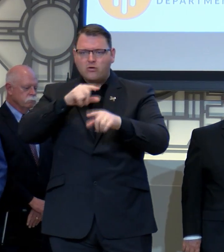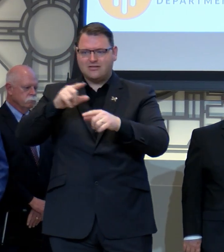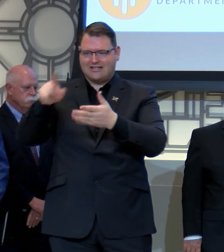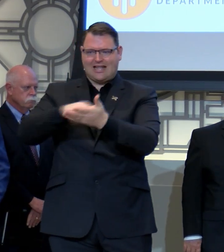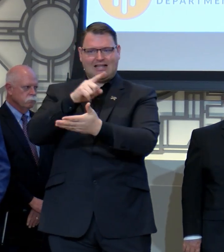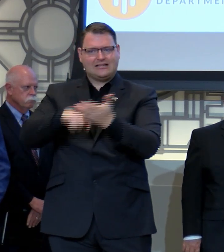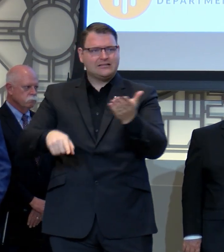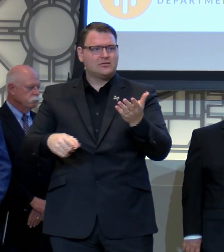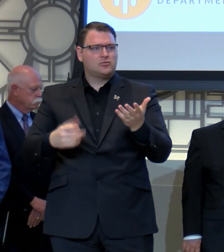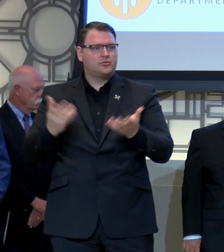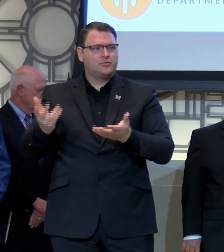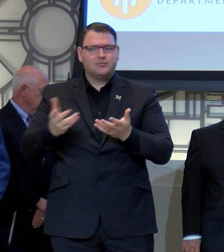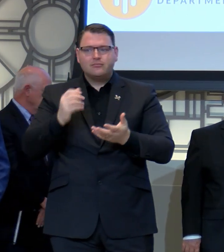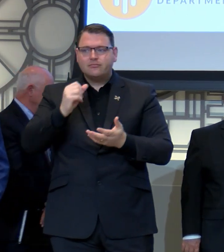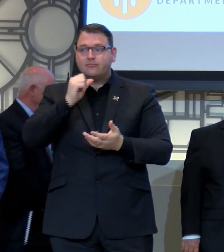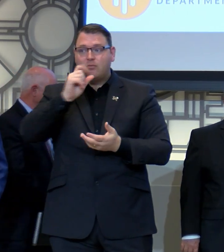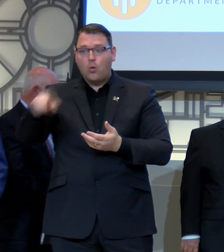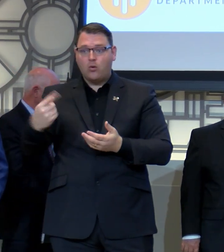Sure, Joel.